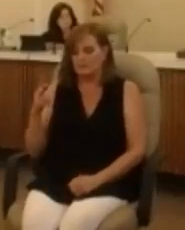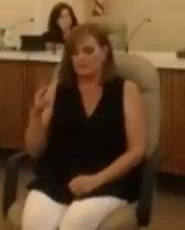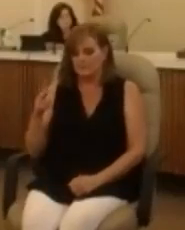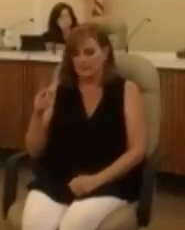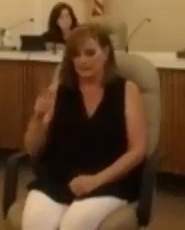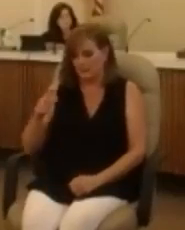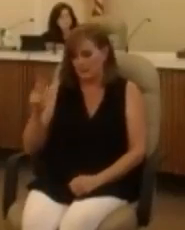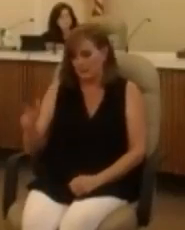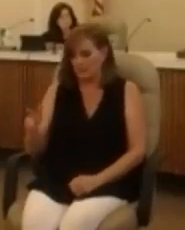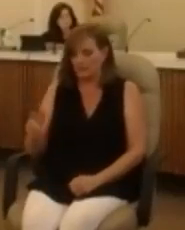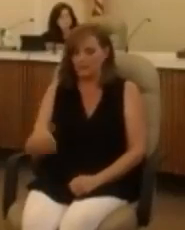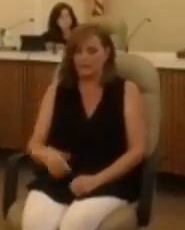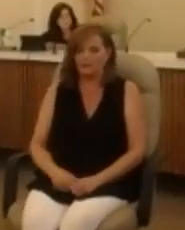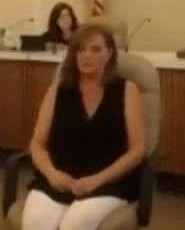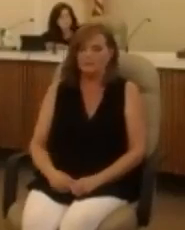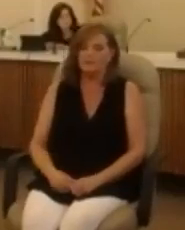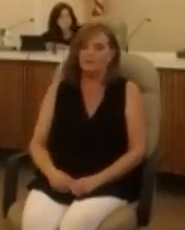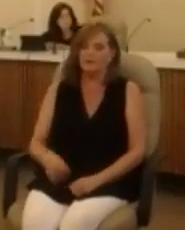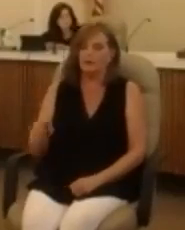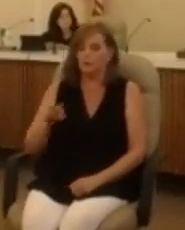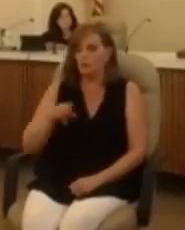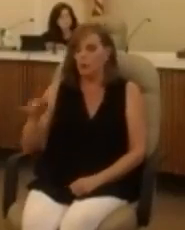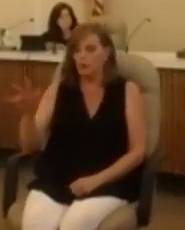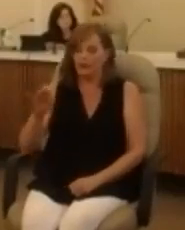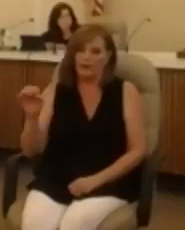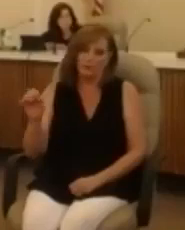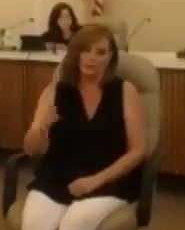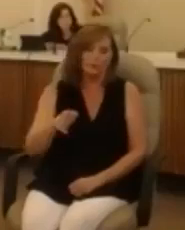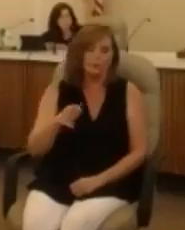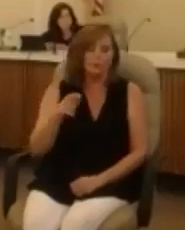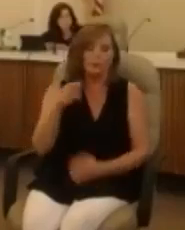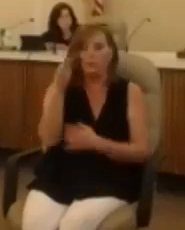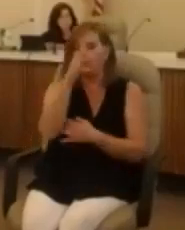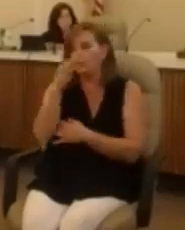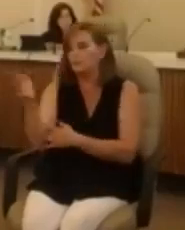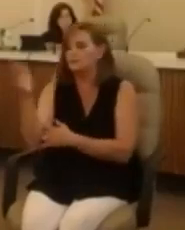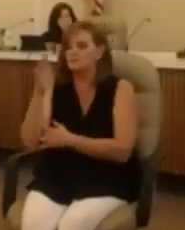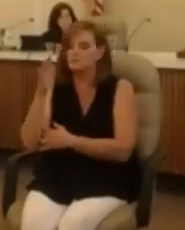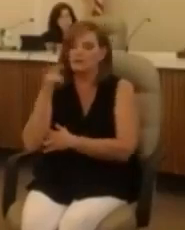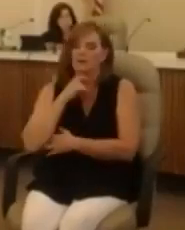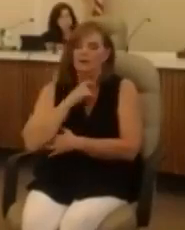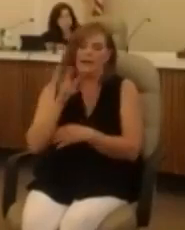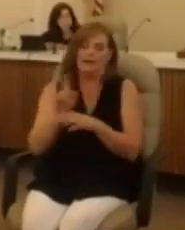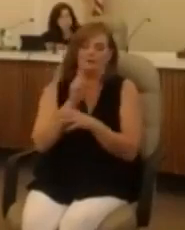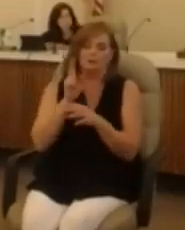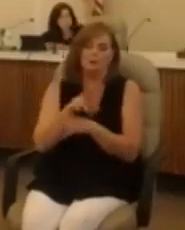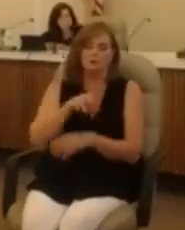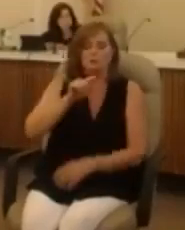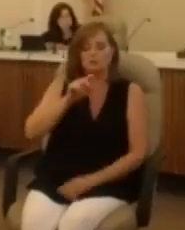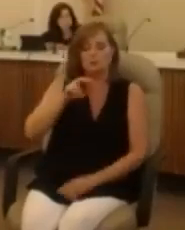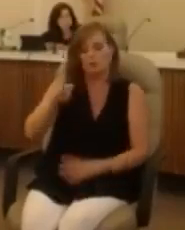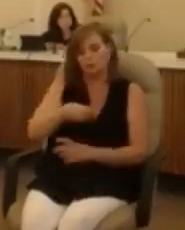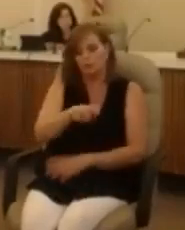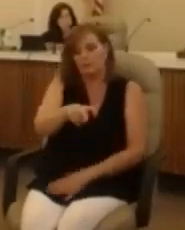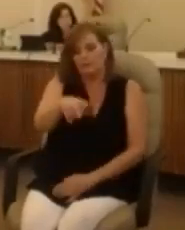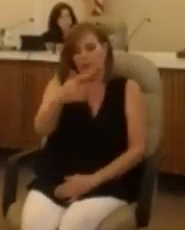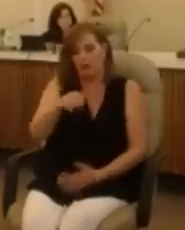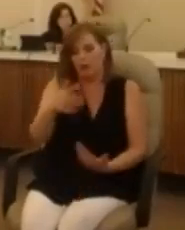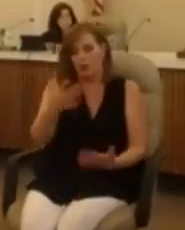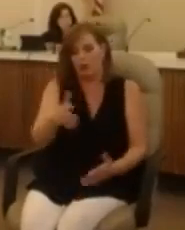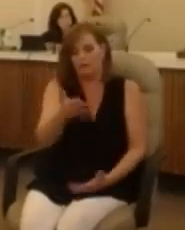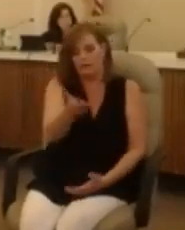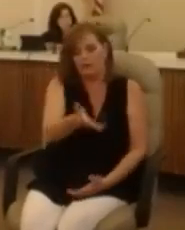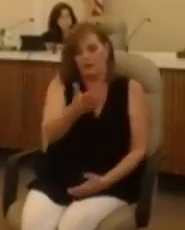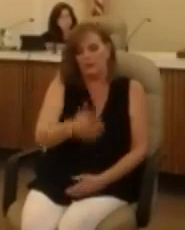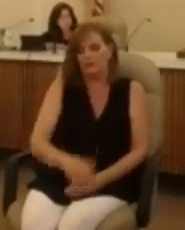the ability to hike back through the woods, through the trails that are already existing from the days of